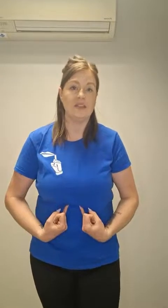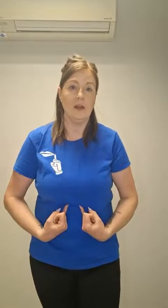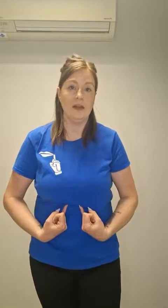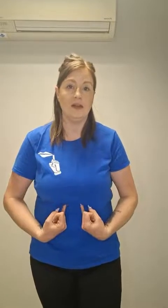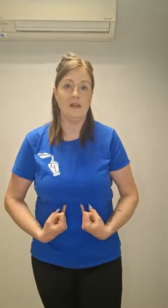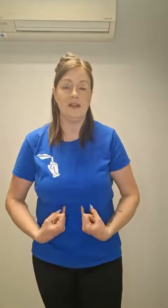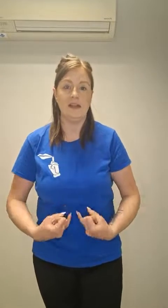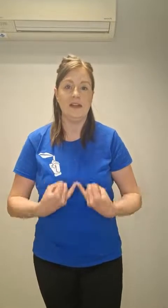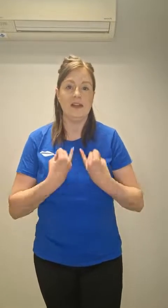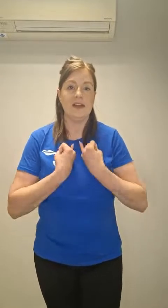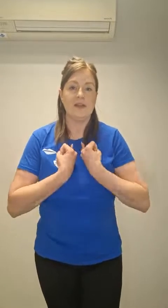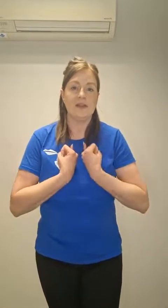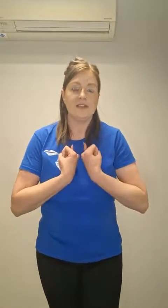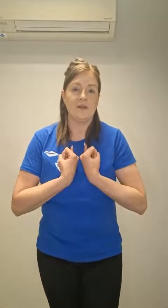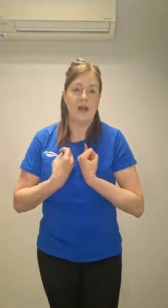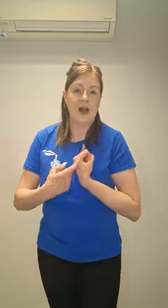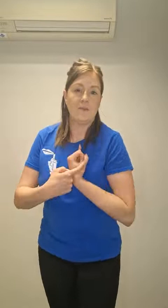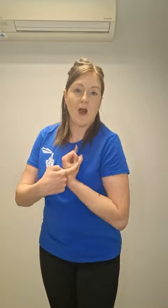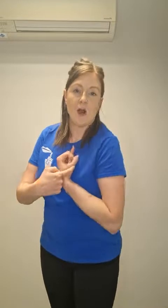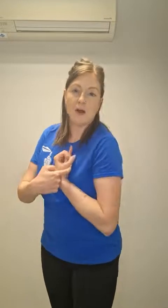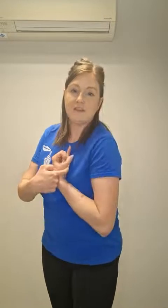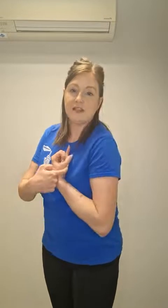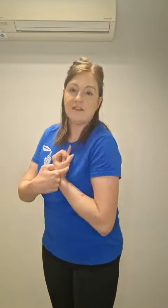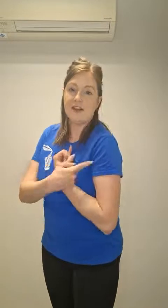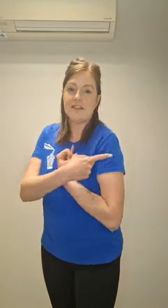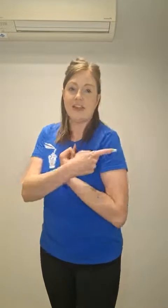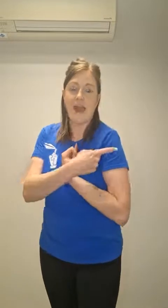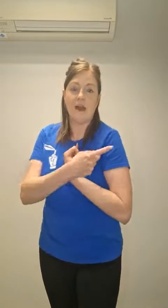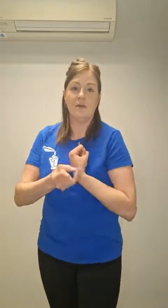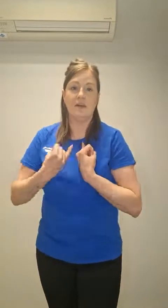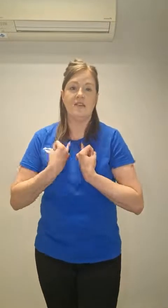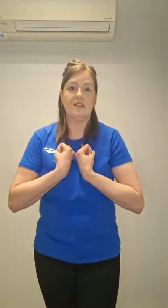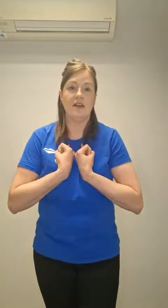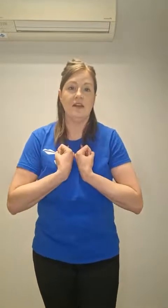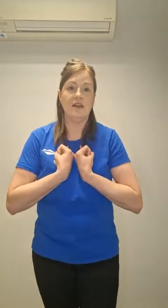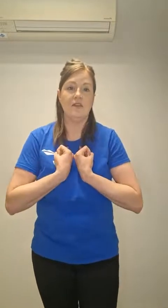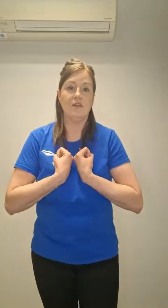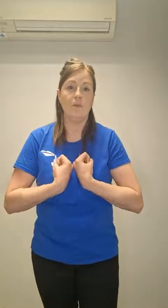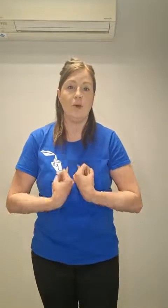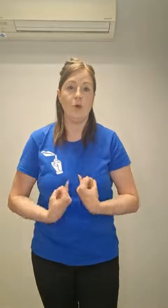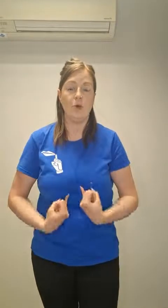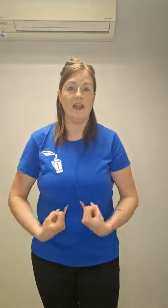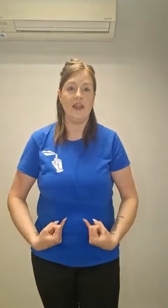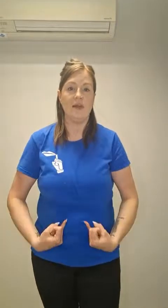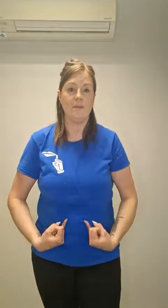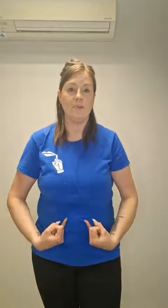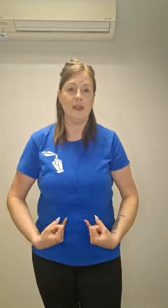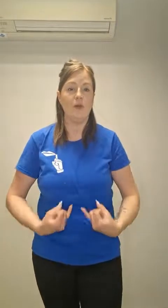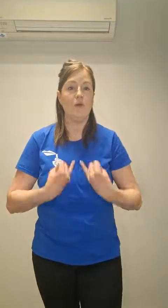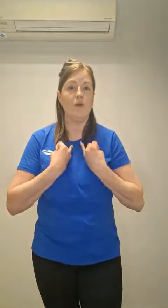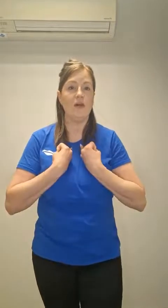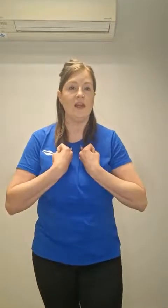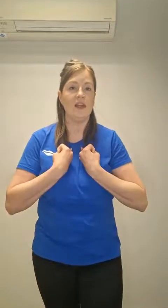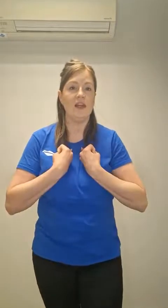sign. So our palms facing outwards for poorly or